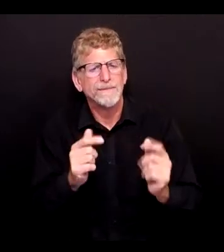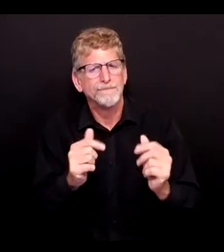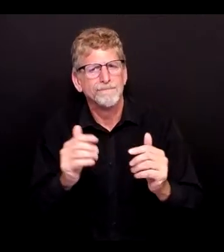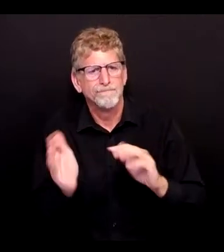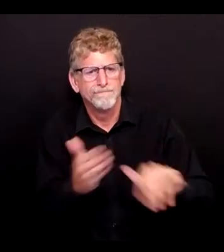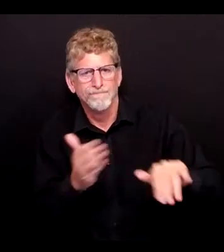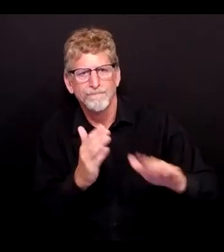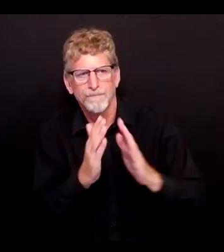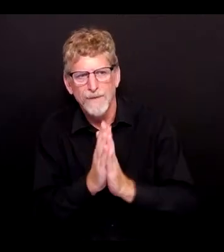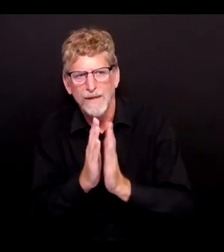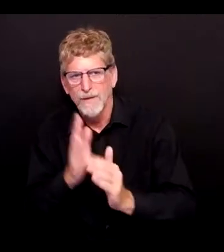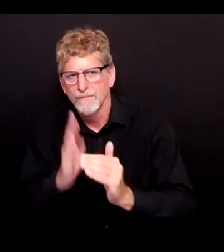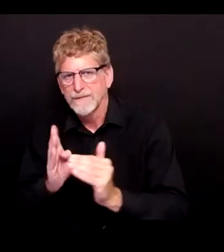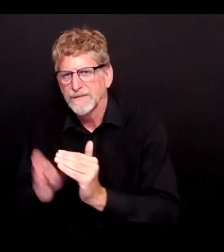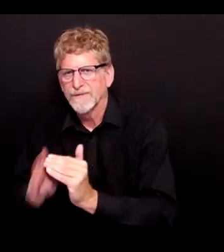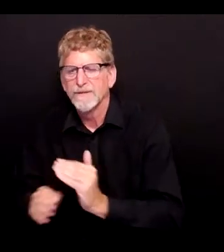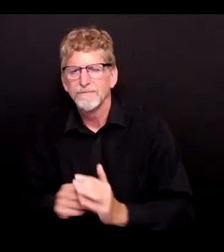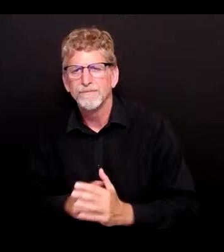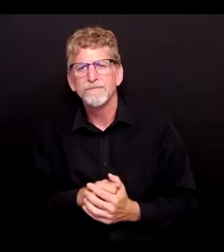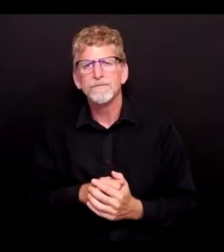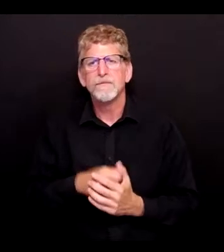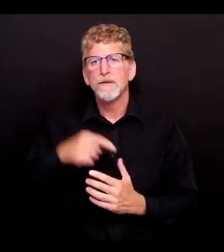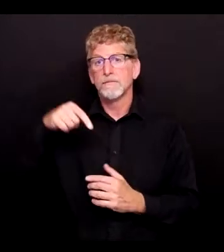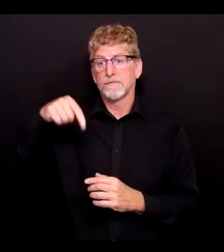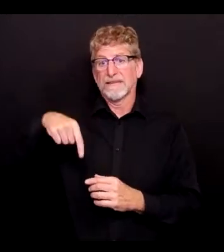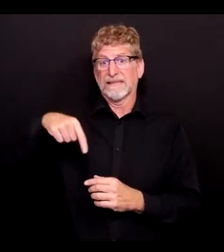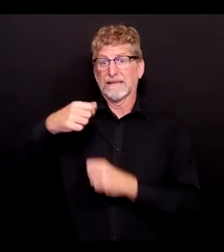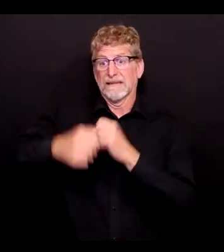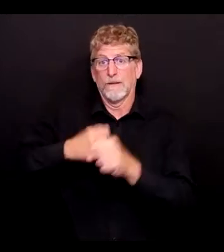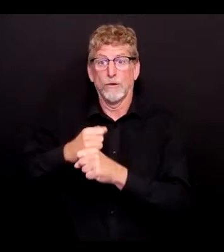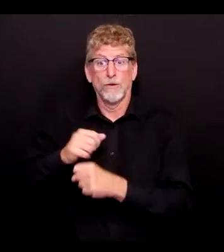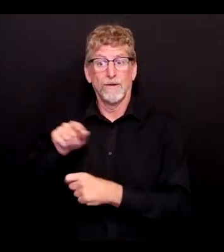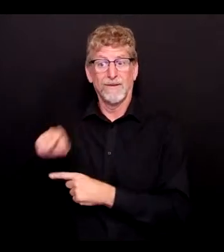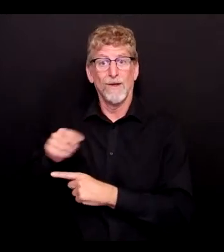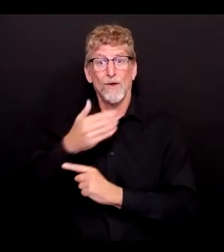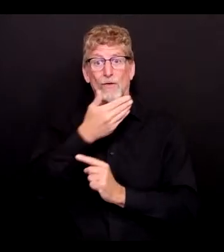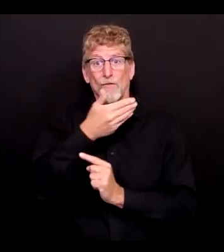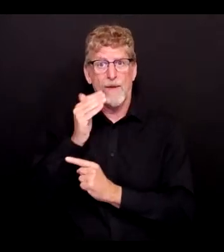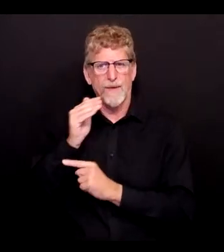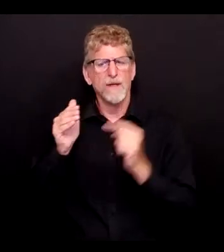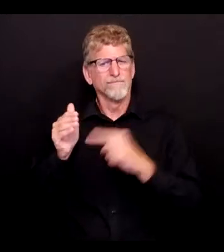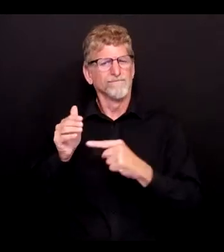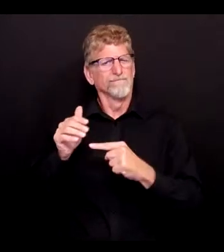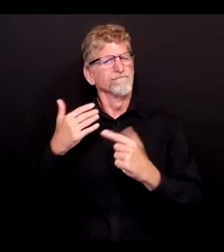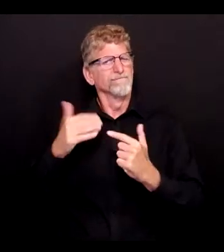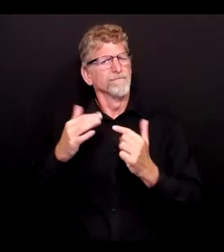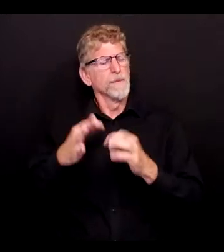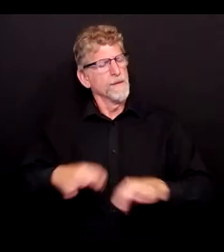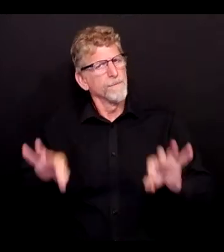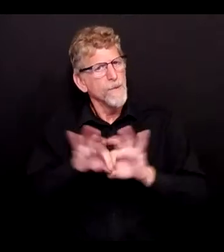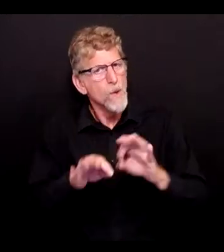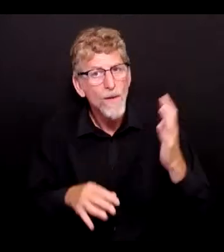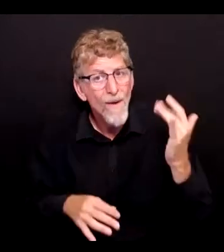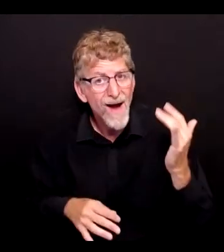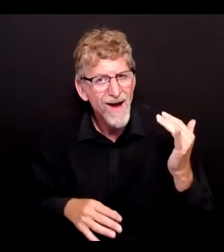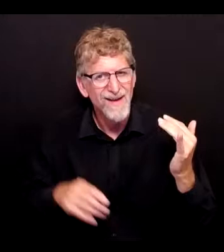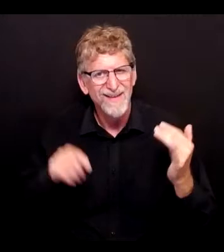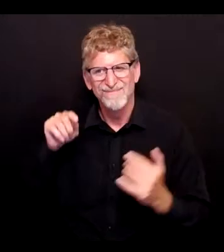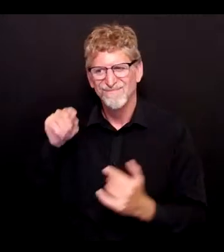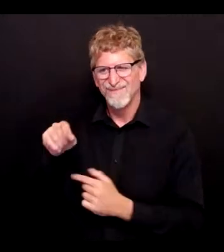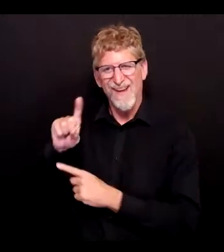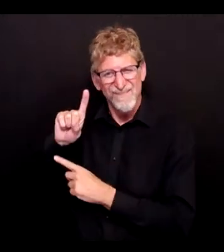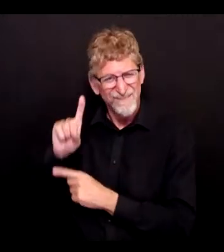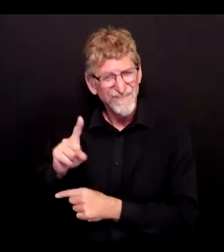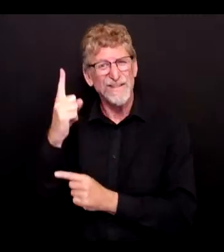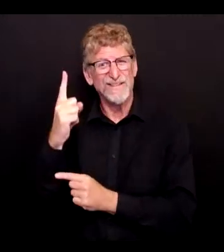This Ramadan is a big challenge for us because it's the first Ramadan that we are